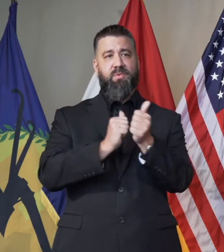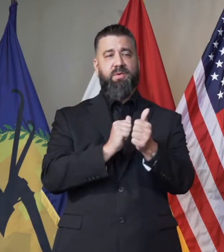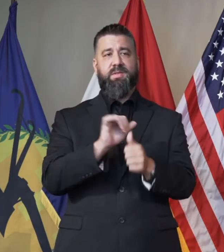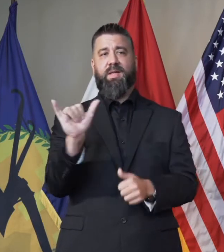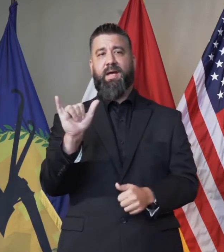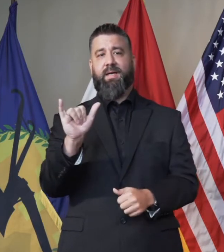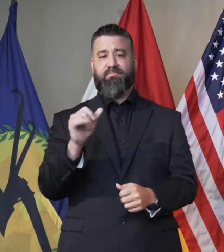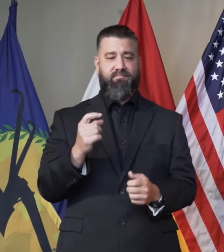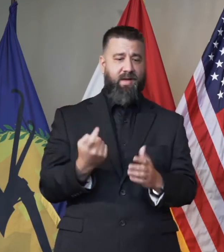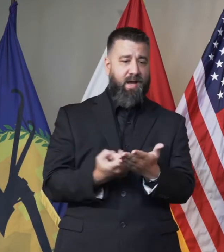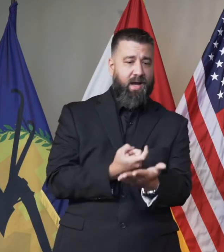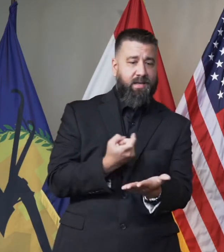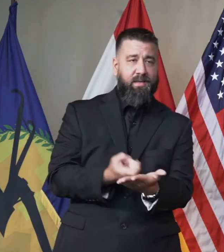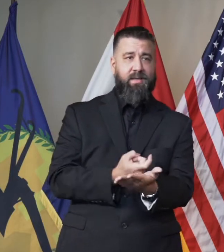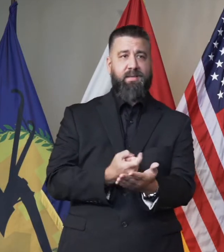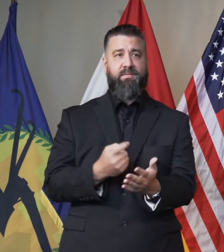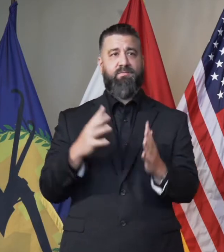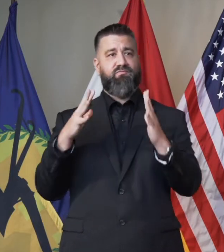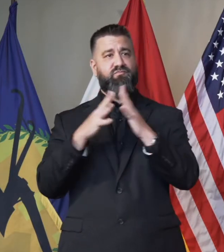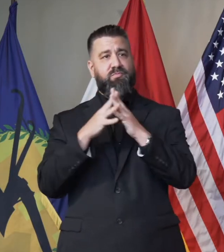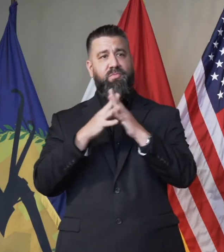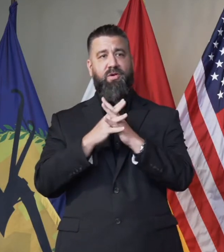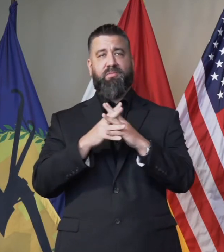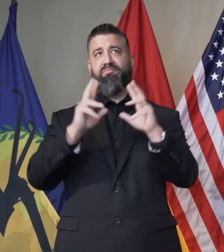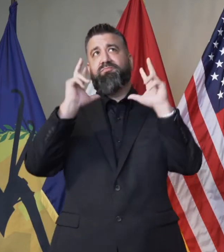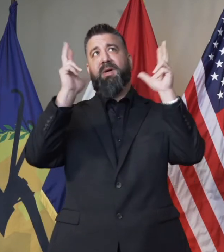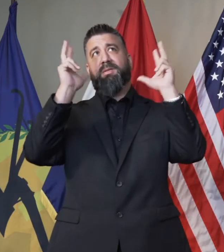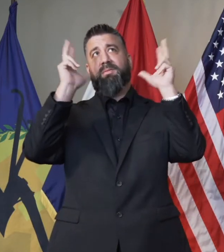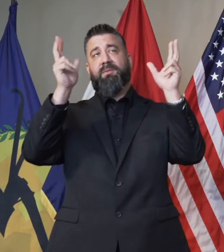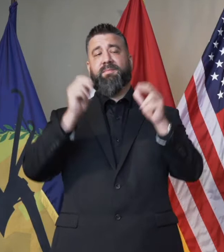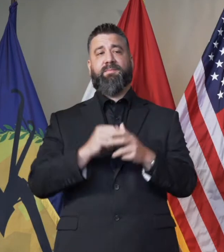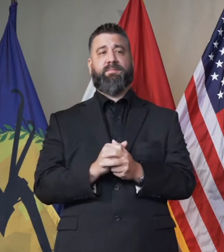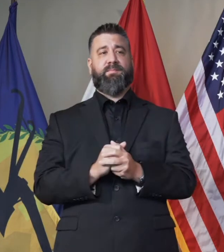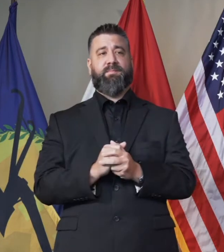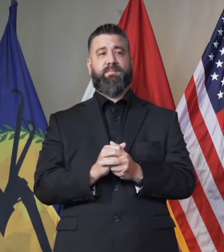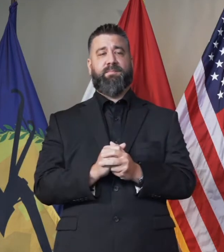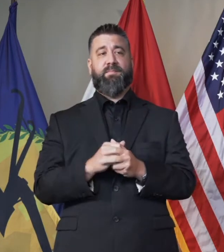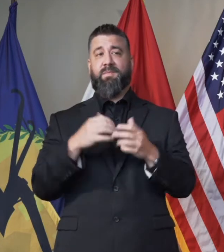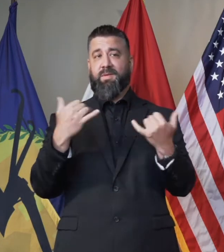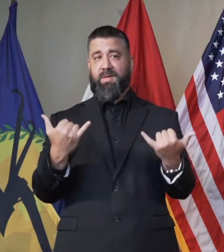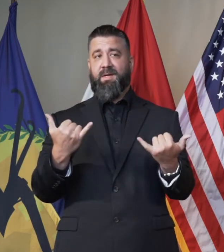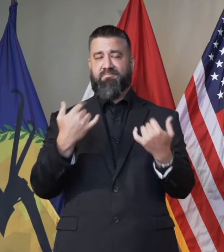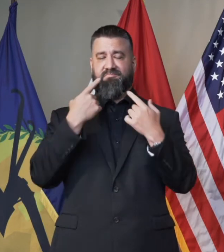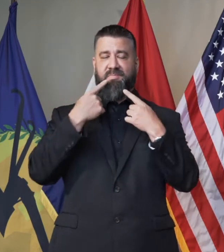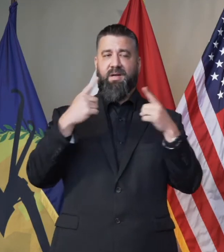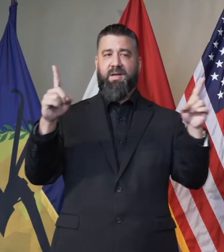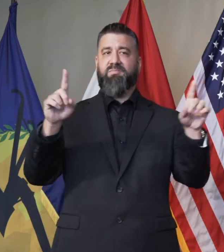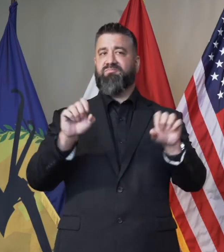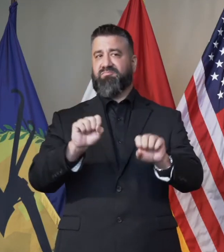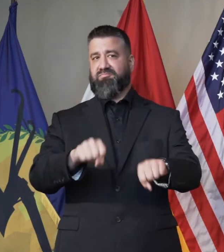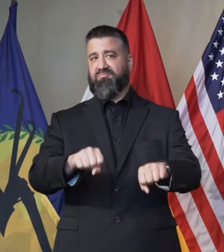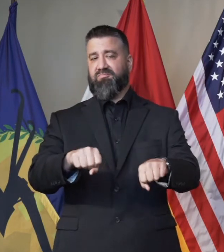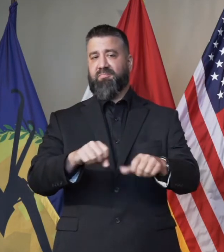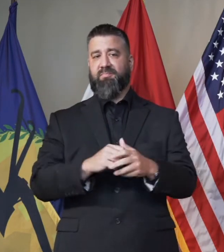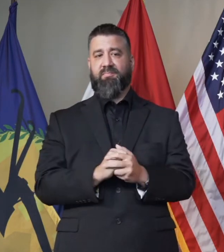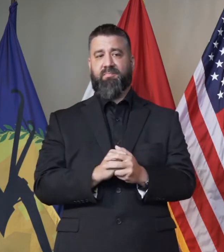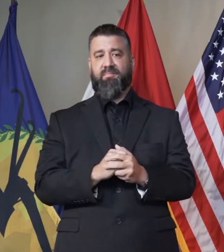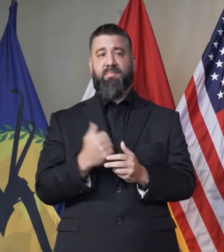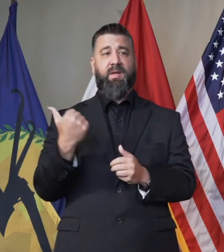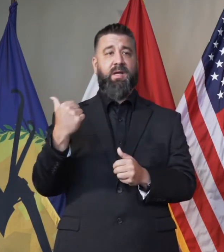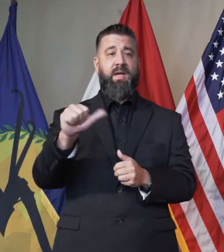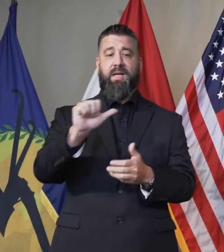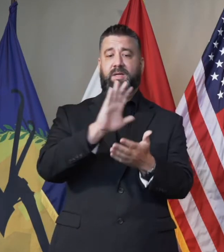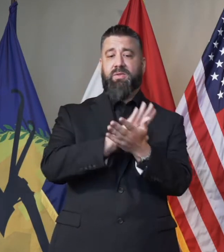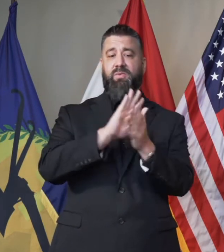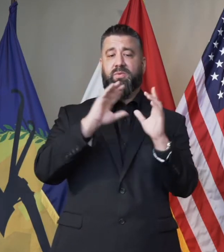hockey, football, and basketball. Today, I'm announcing that path. Any school district that wants to